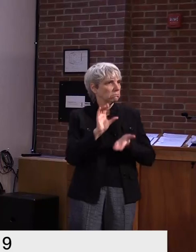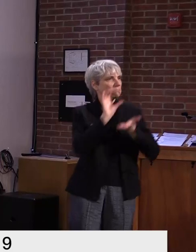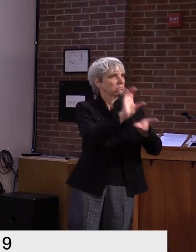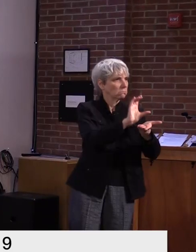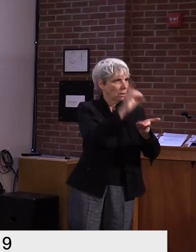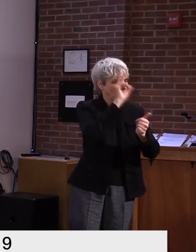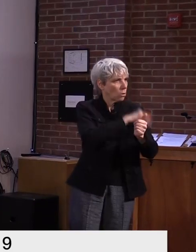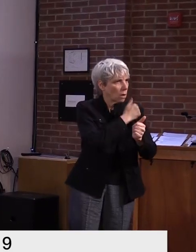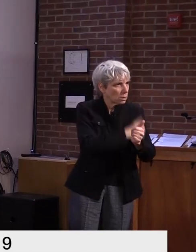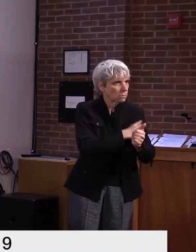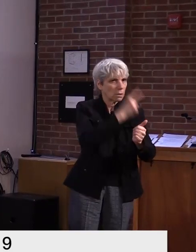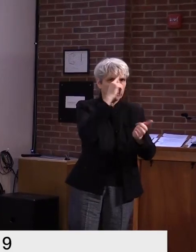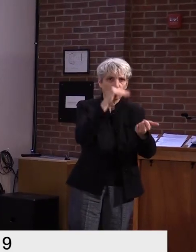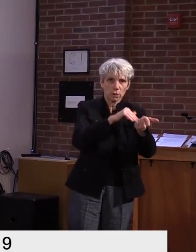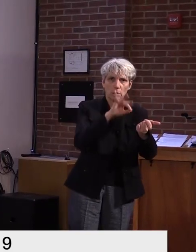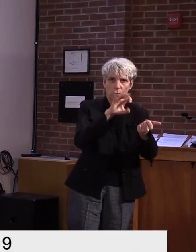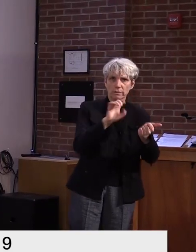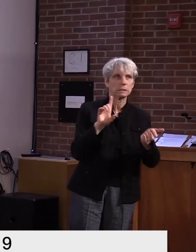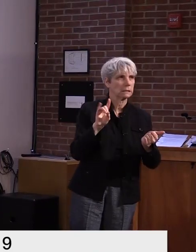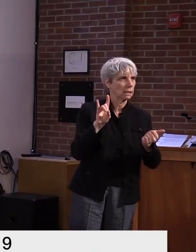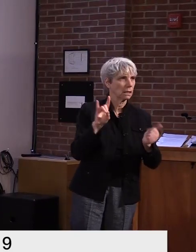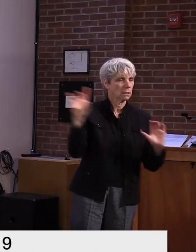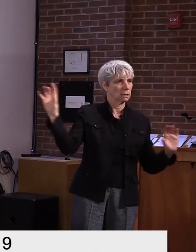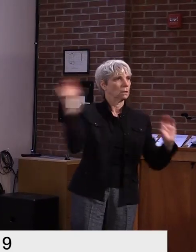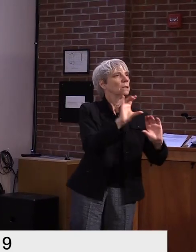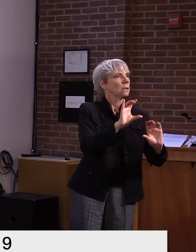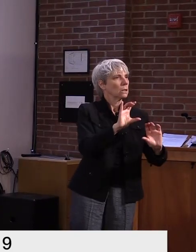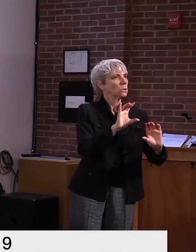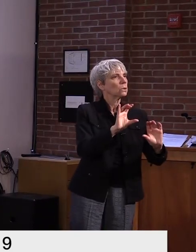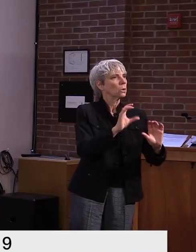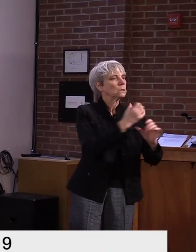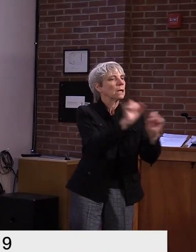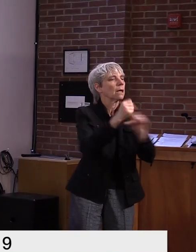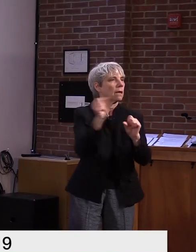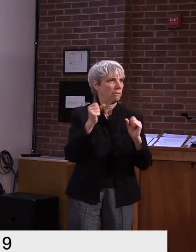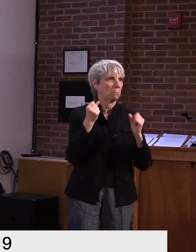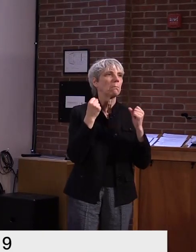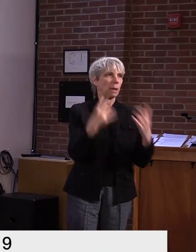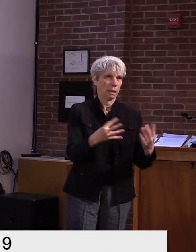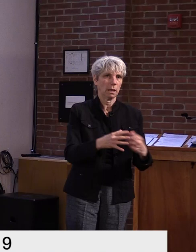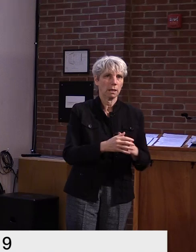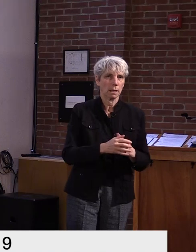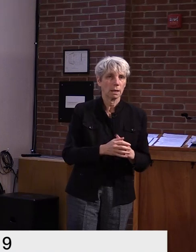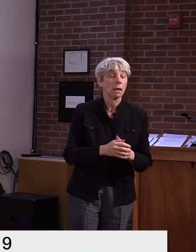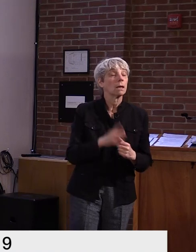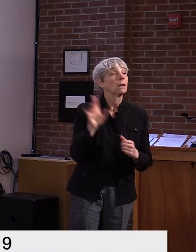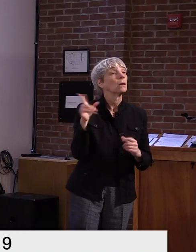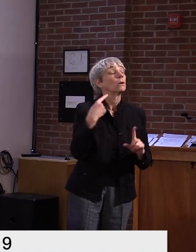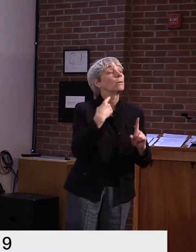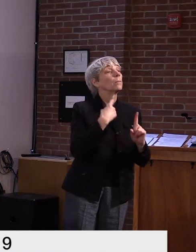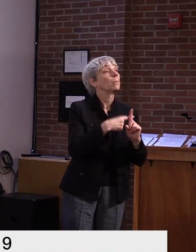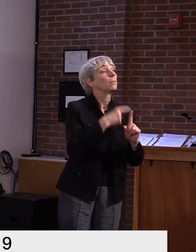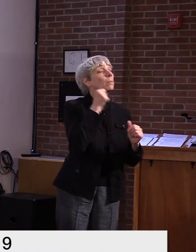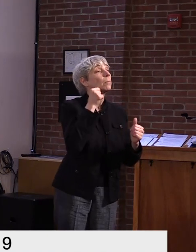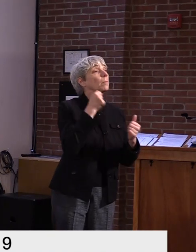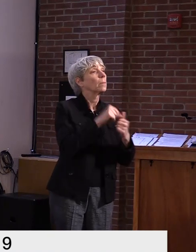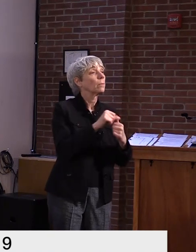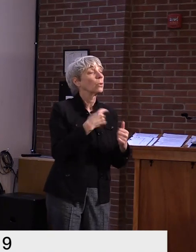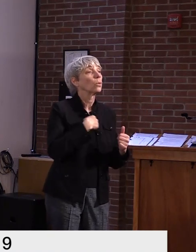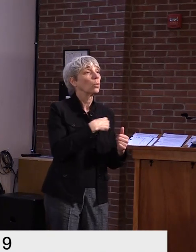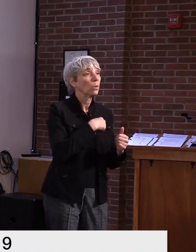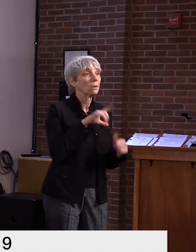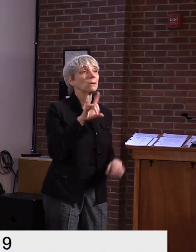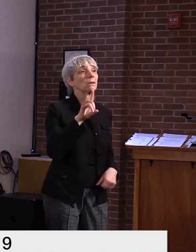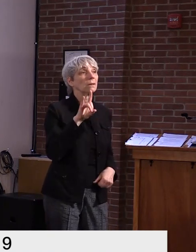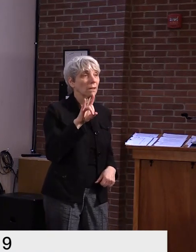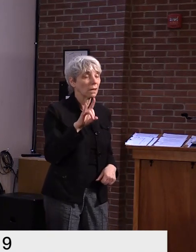and other providers. And secondly, just remember also, we put out a lot of